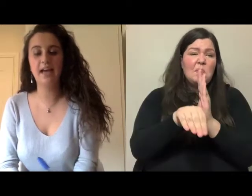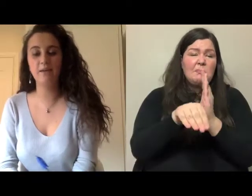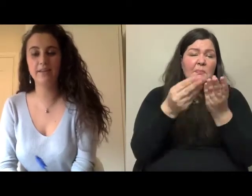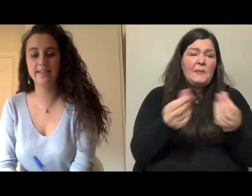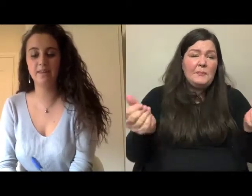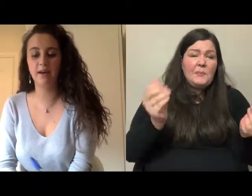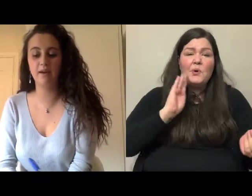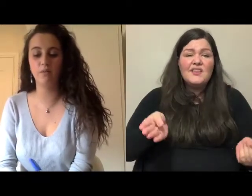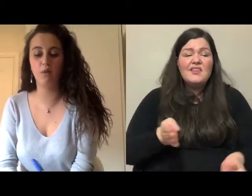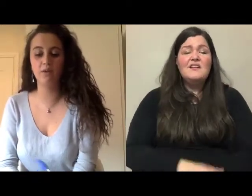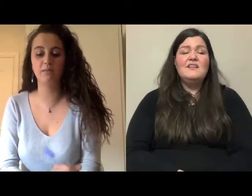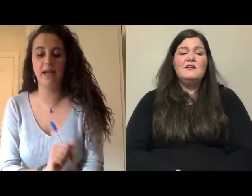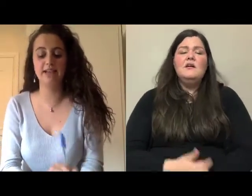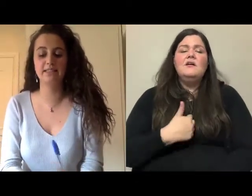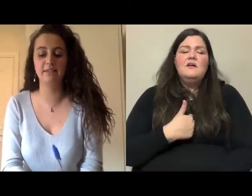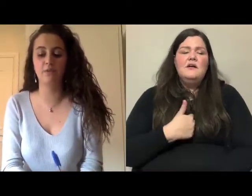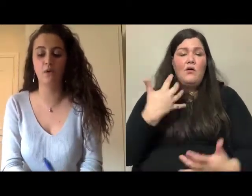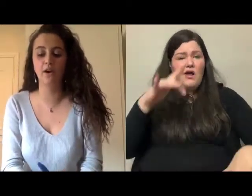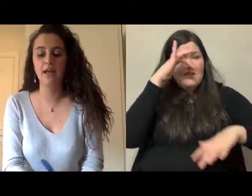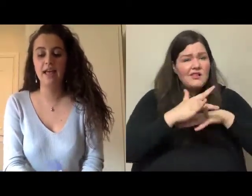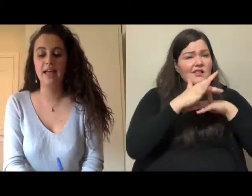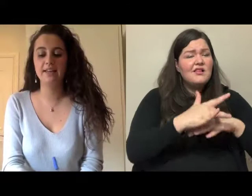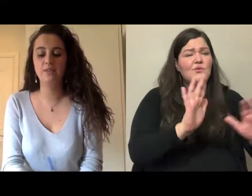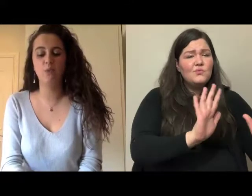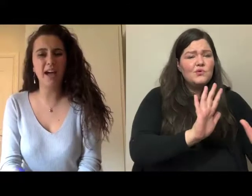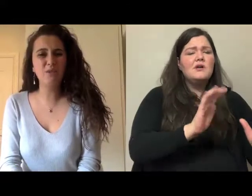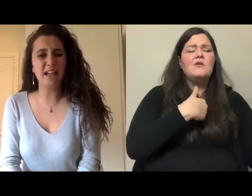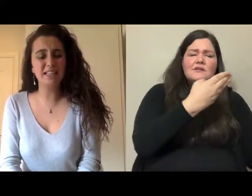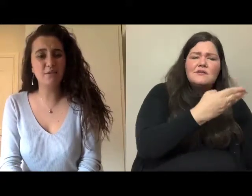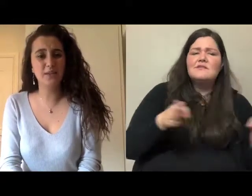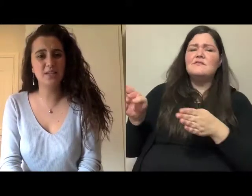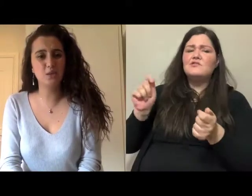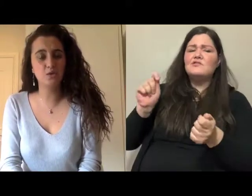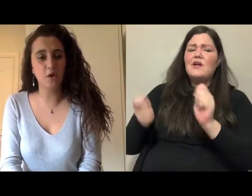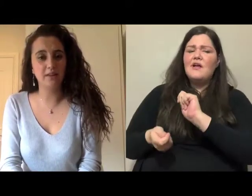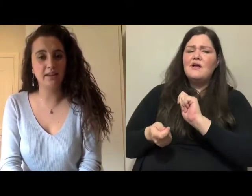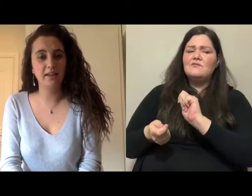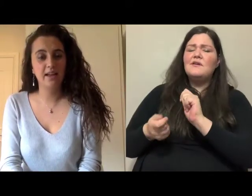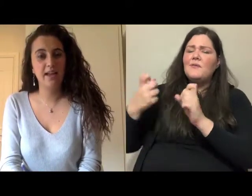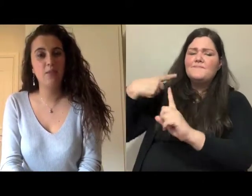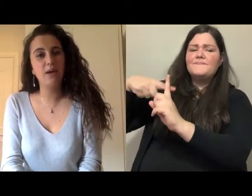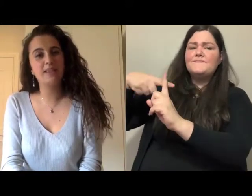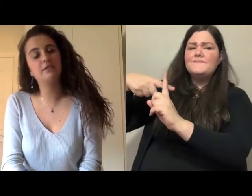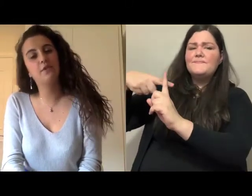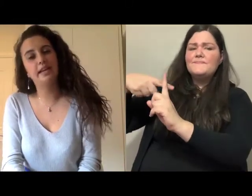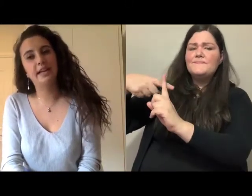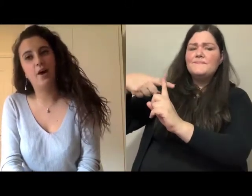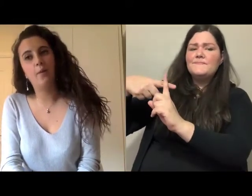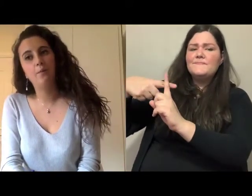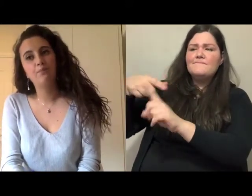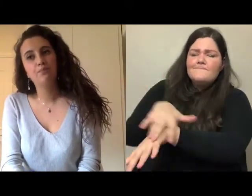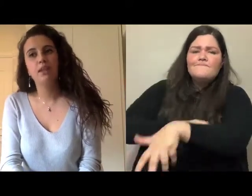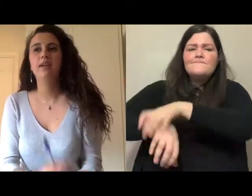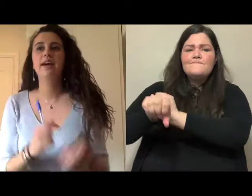instead, I want to think about what we're going to be asking for and why we're asking for it so strongly and why we're asking for it